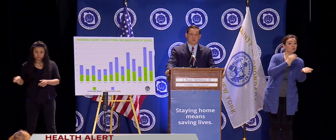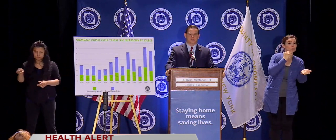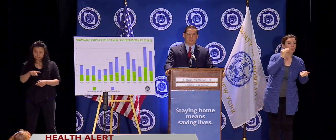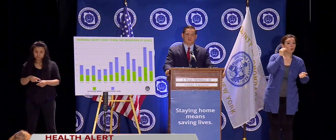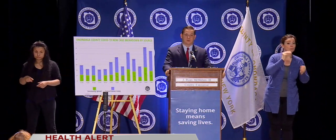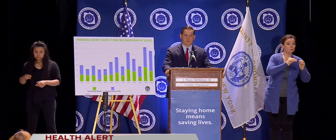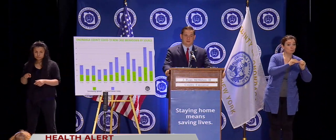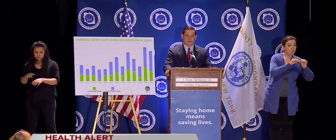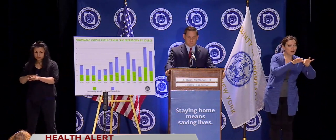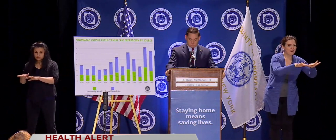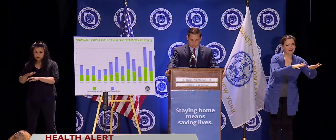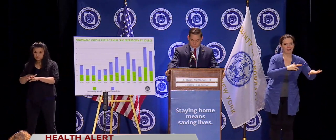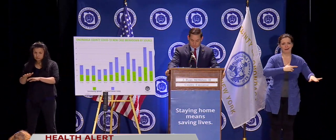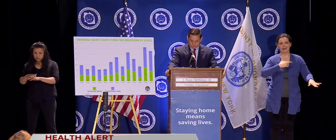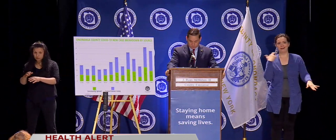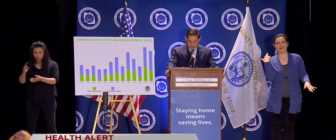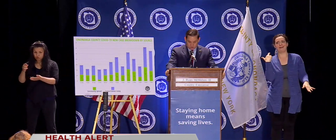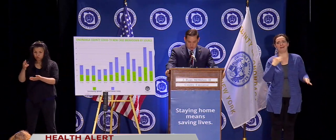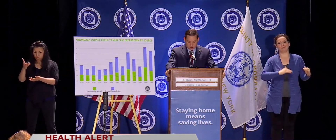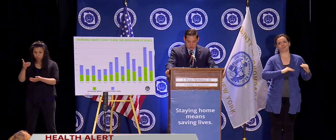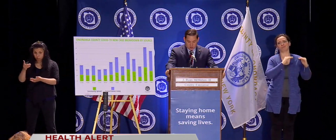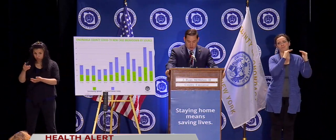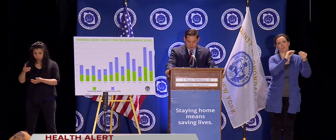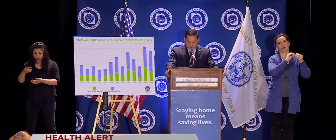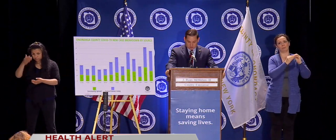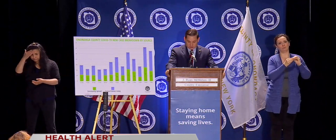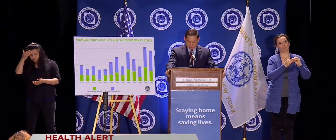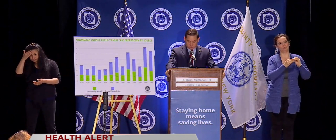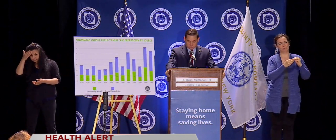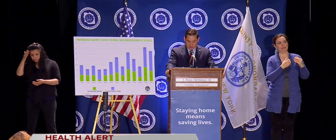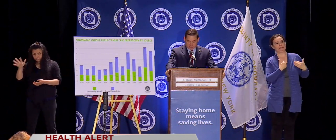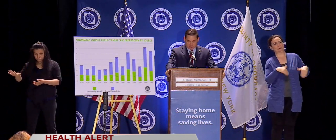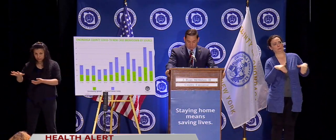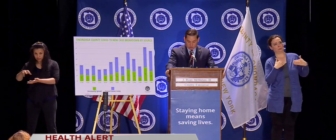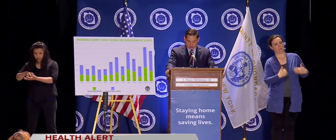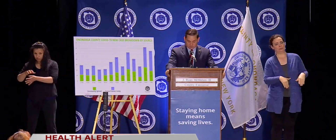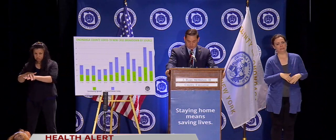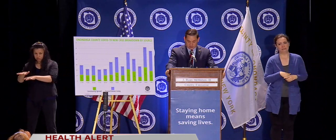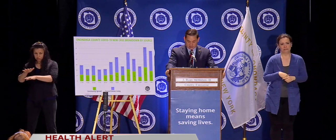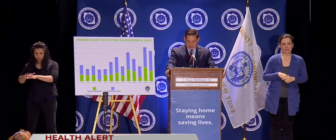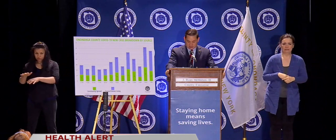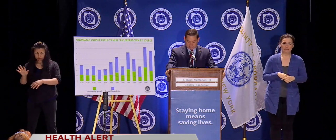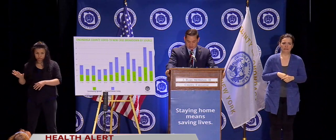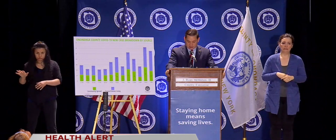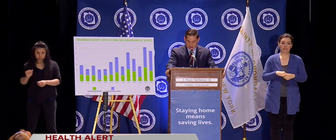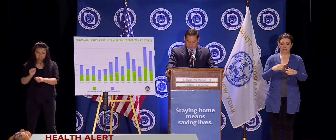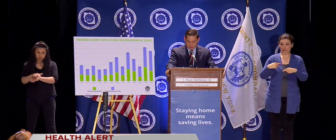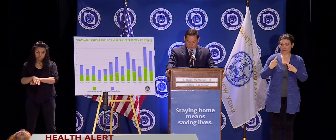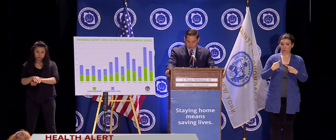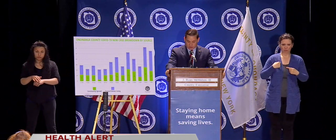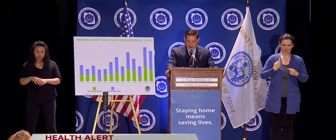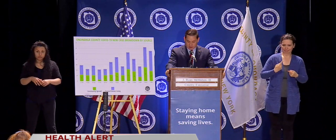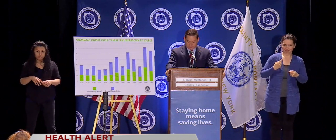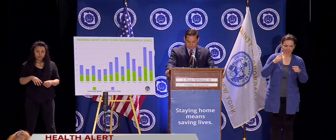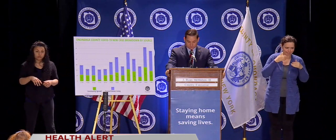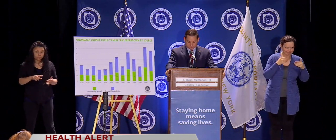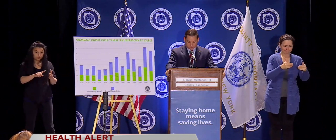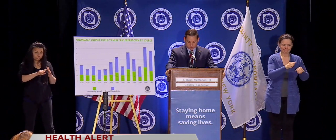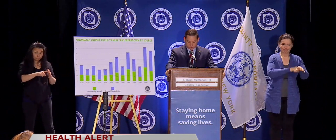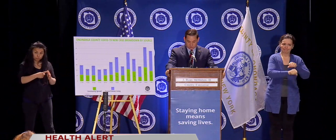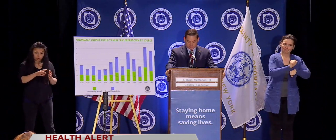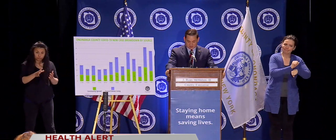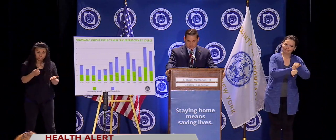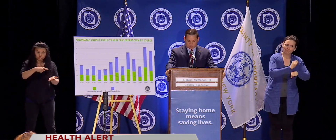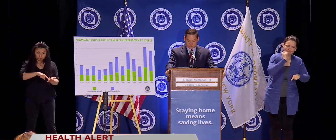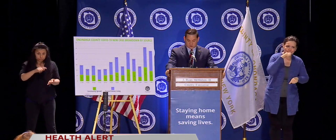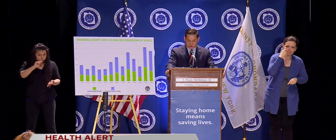the 8% for the rest of the community. Since we began proactively testing in late April,